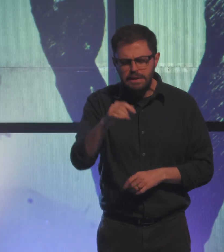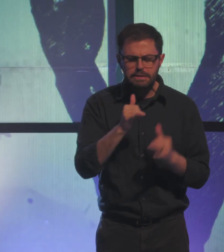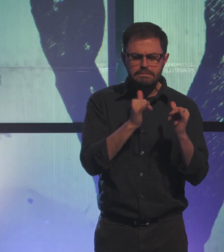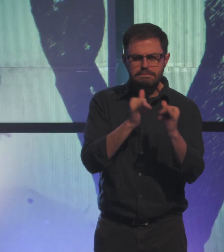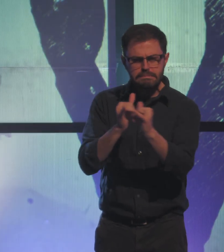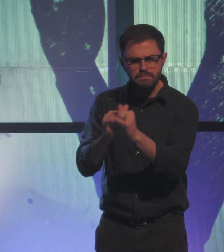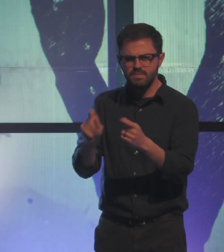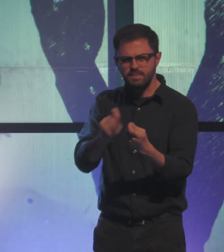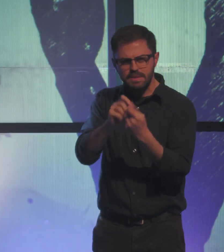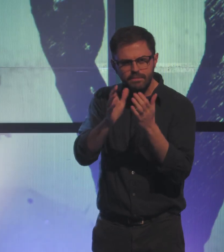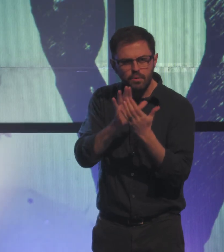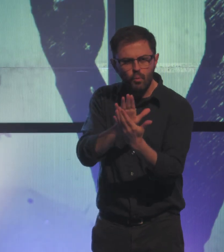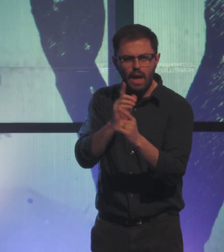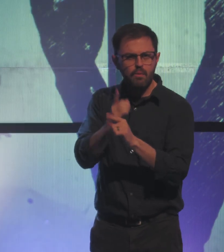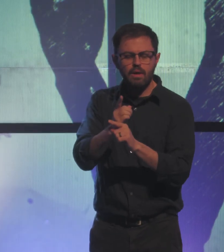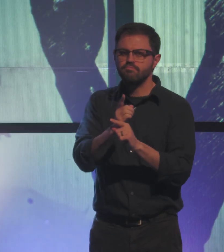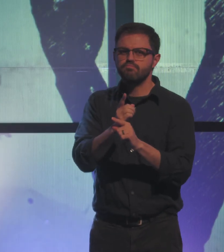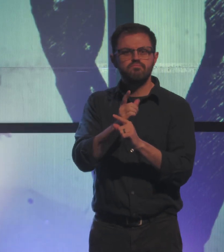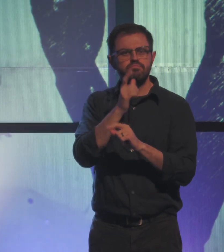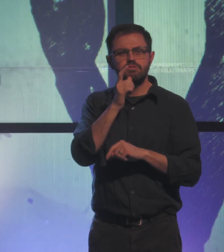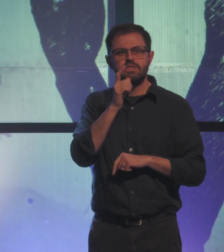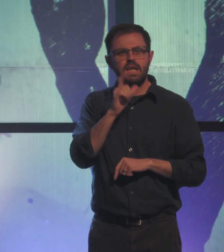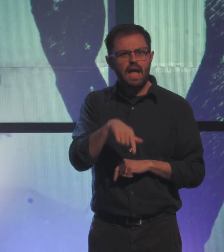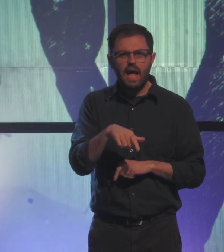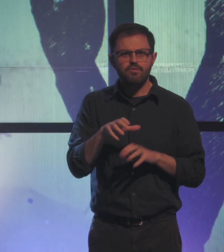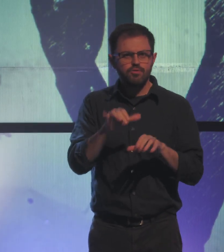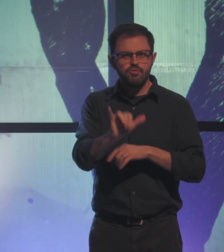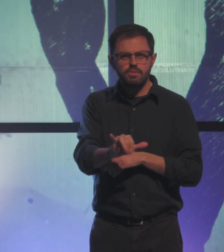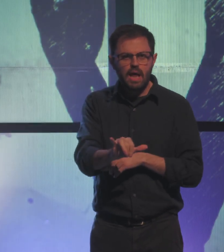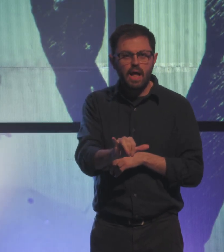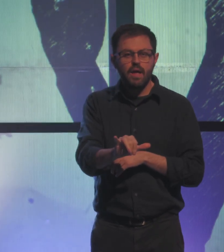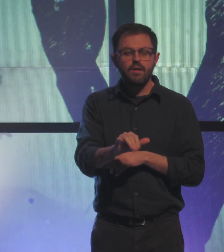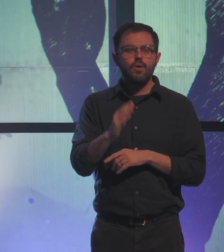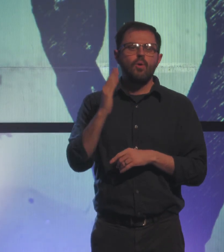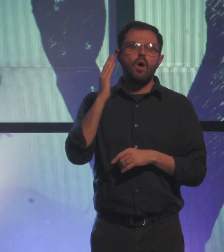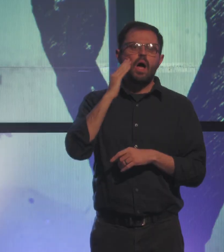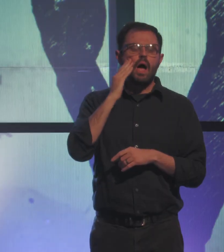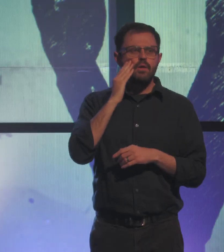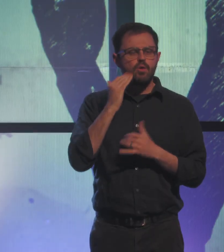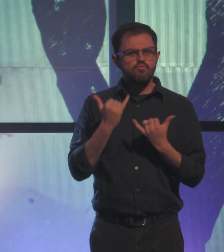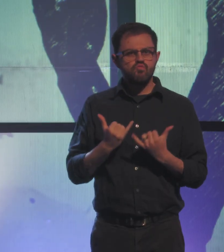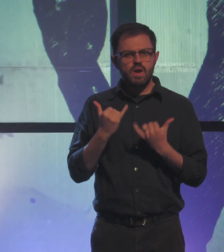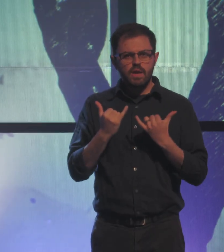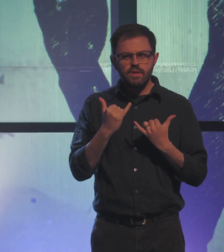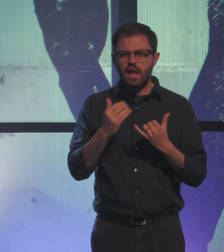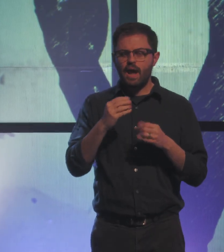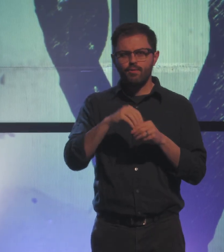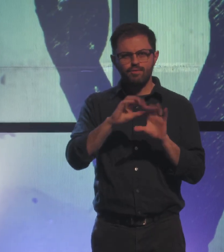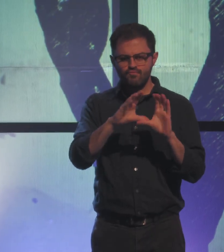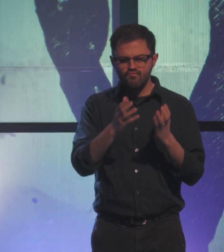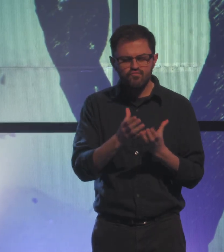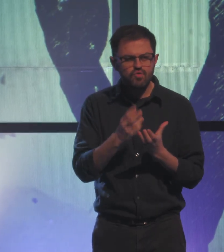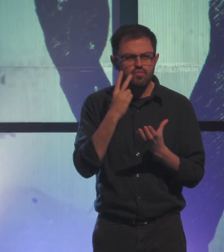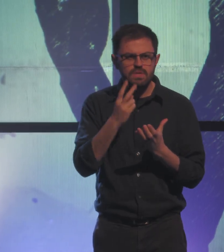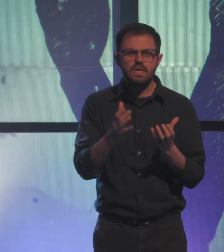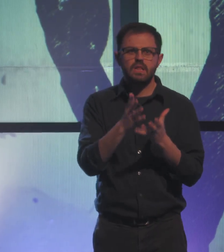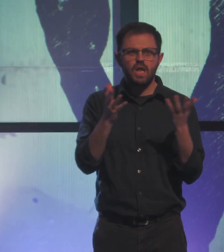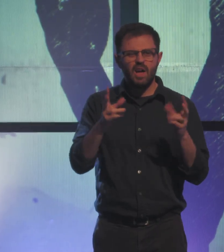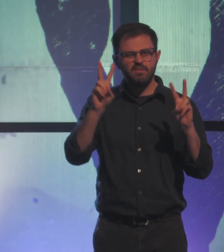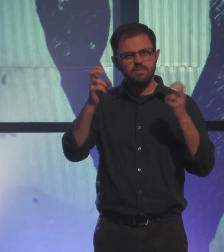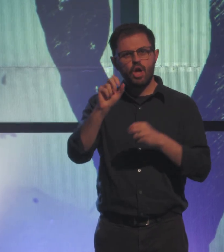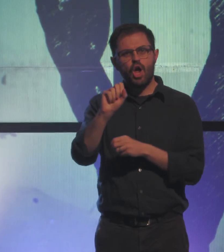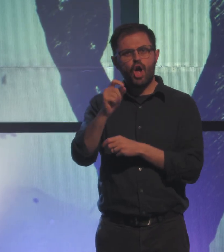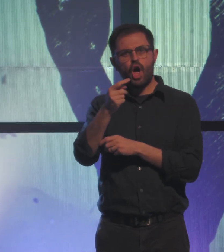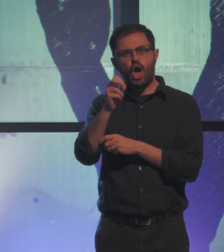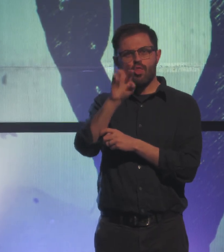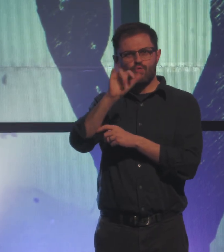certain way. And it doesn't have to be those things. I know that we're seeing so much of that in our world right now, the othering, which is